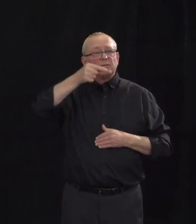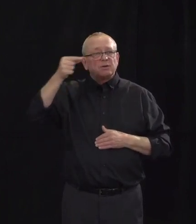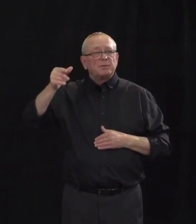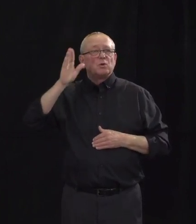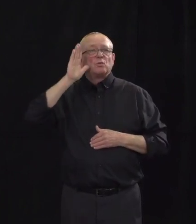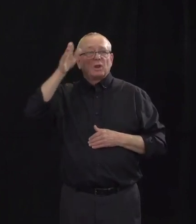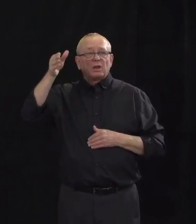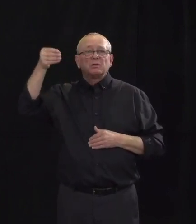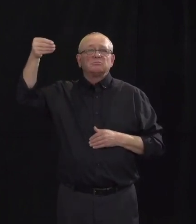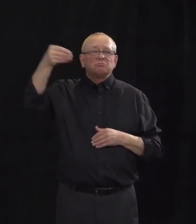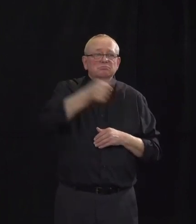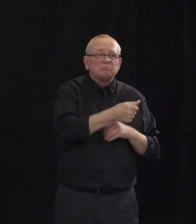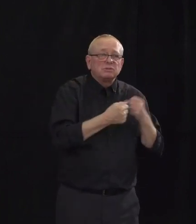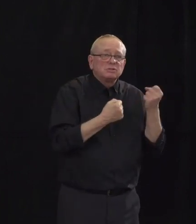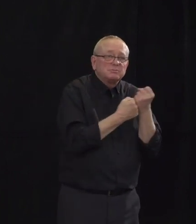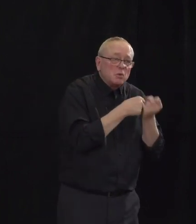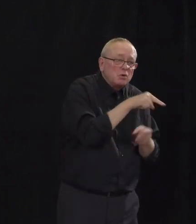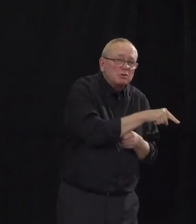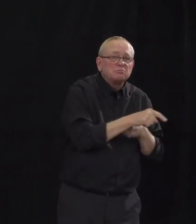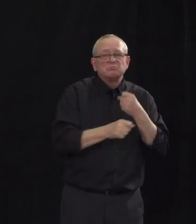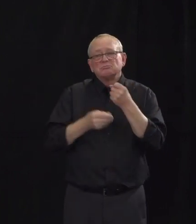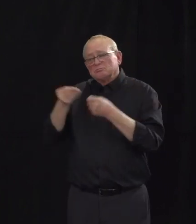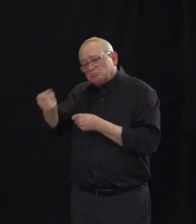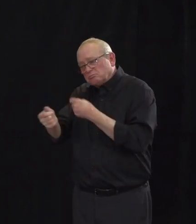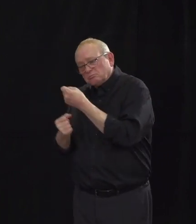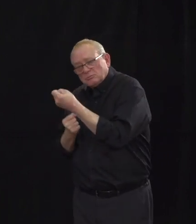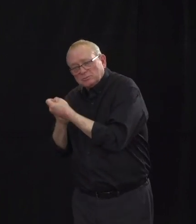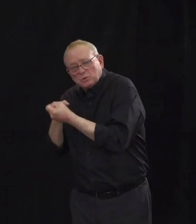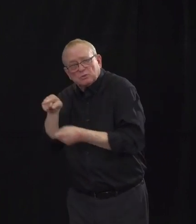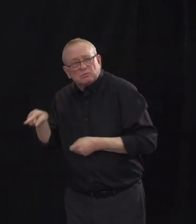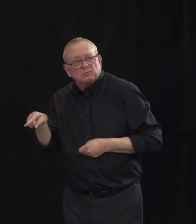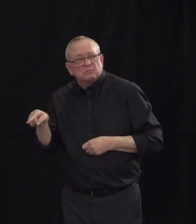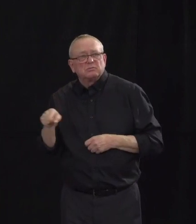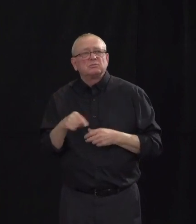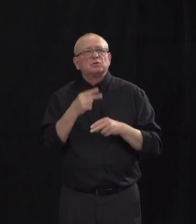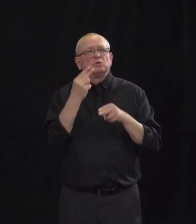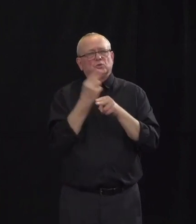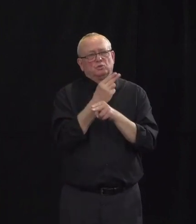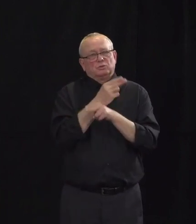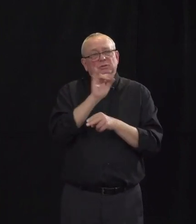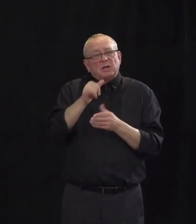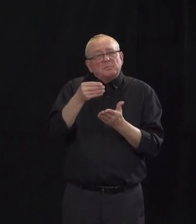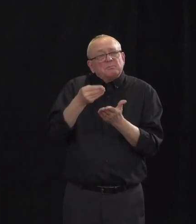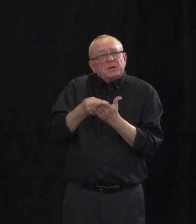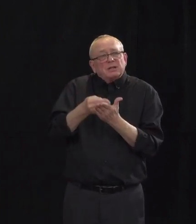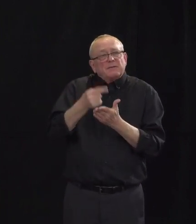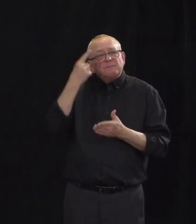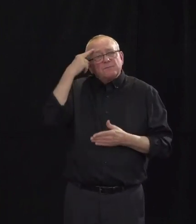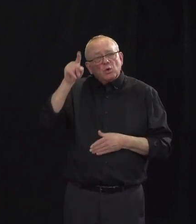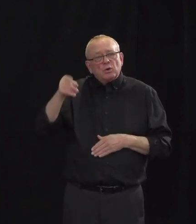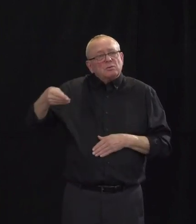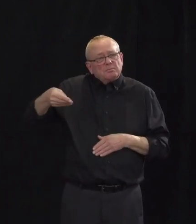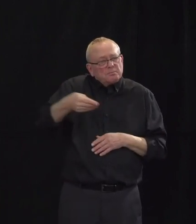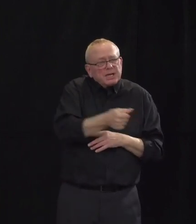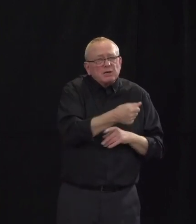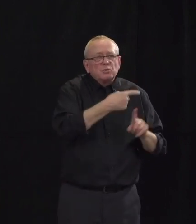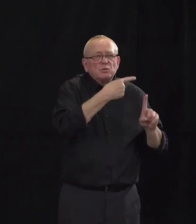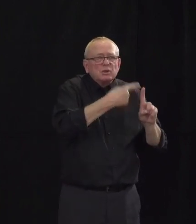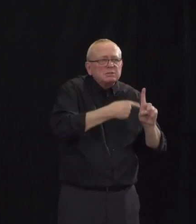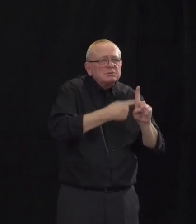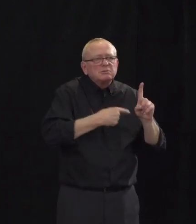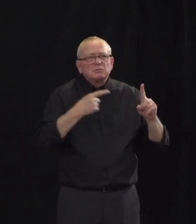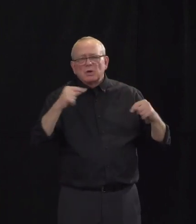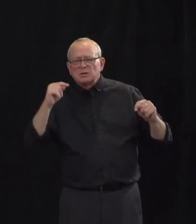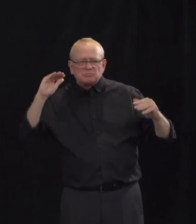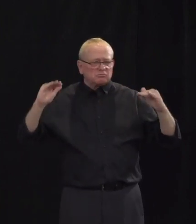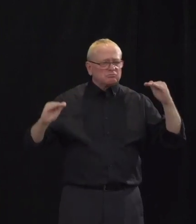of folks who had to self-isolate or they got laid off in the last 2 or 3 weeks. They haven't had income, but in April,